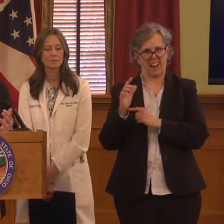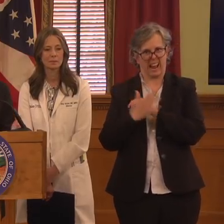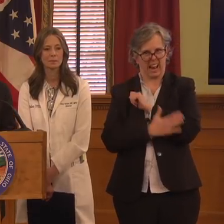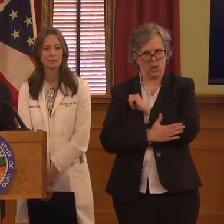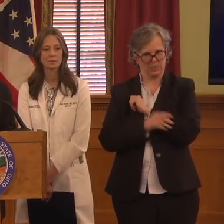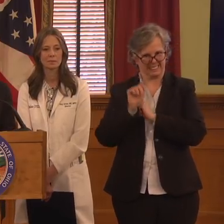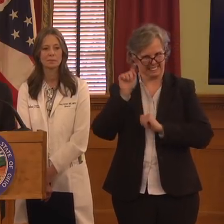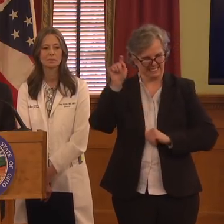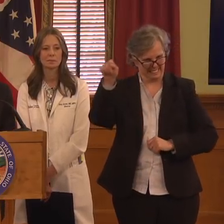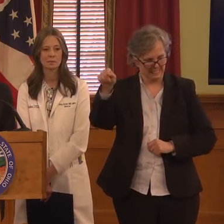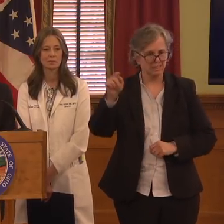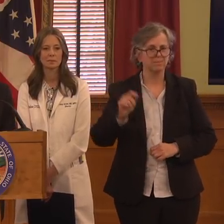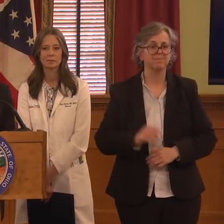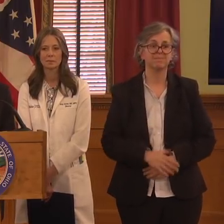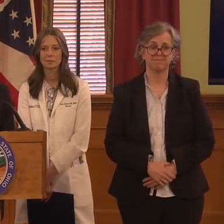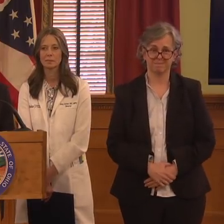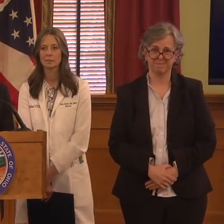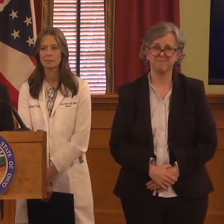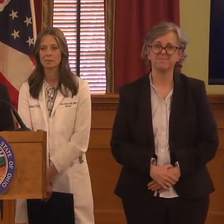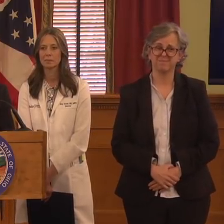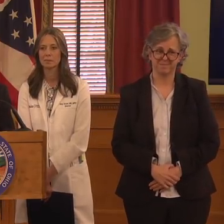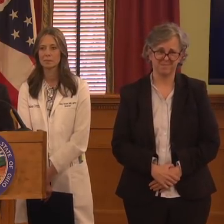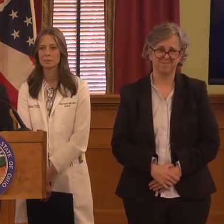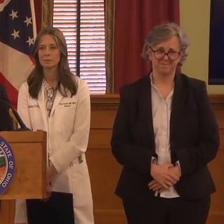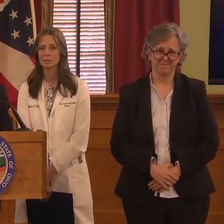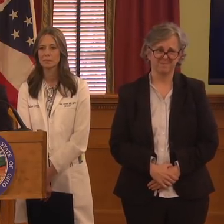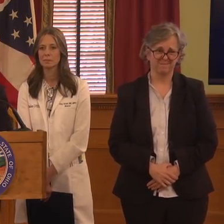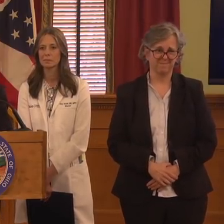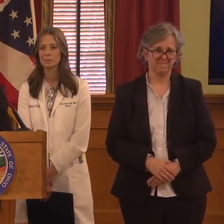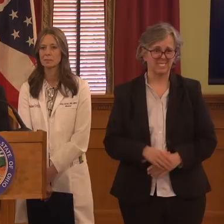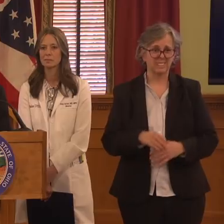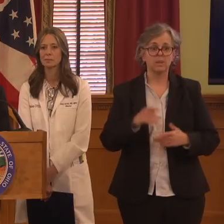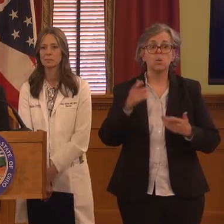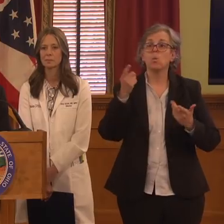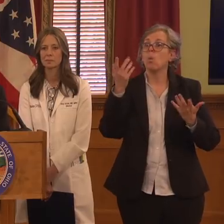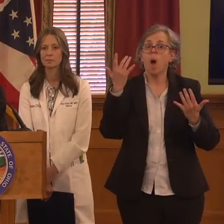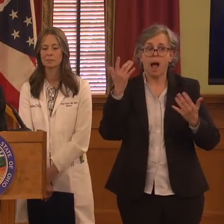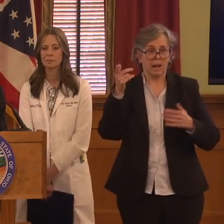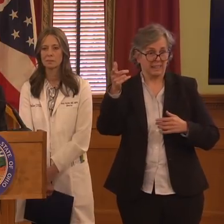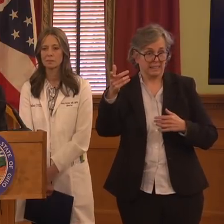outside the state of Ohio. He has been hospitalized.